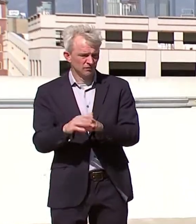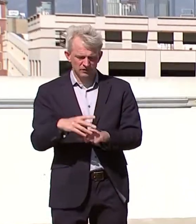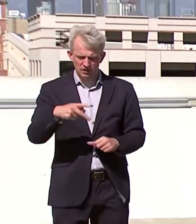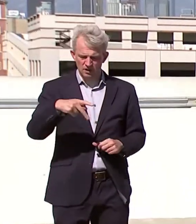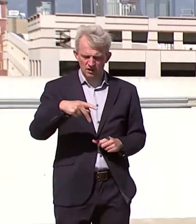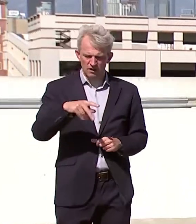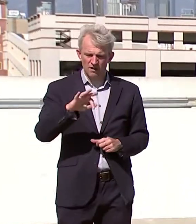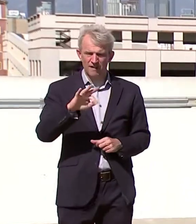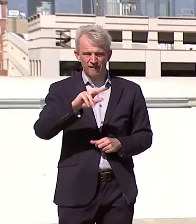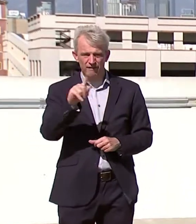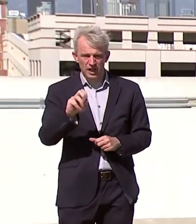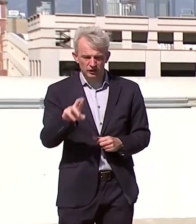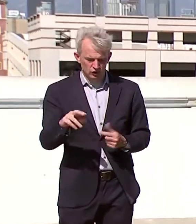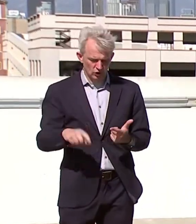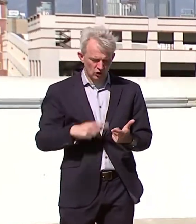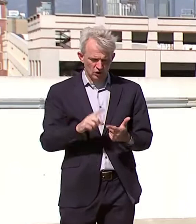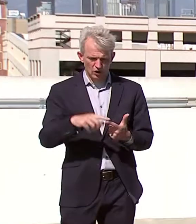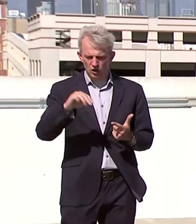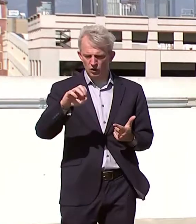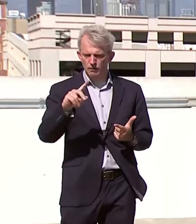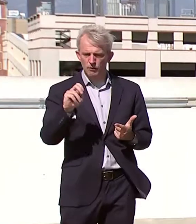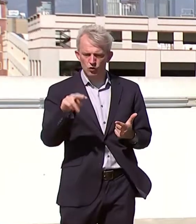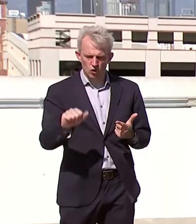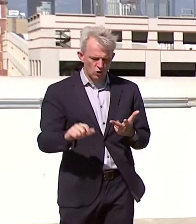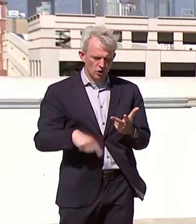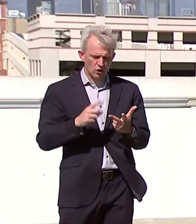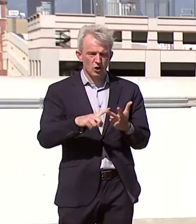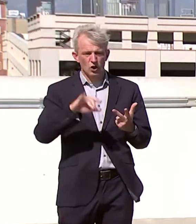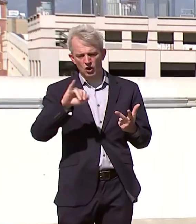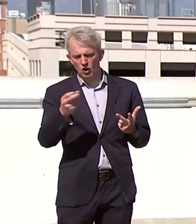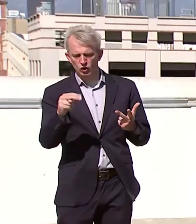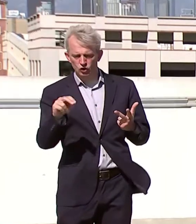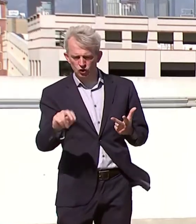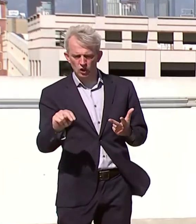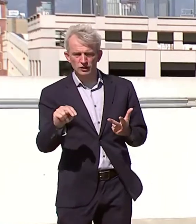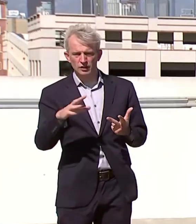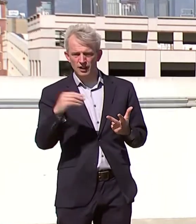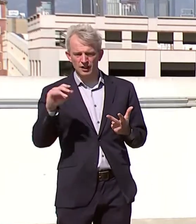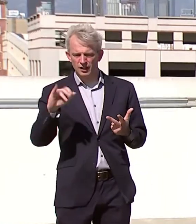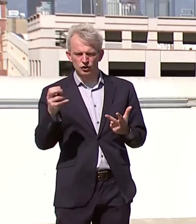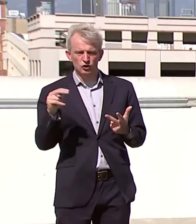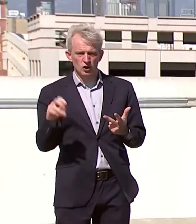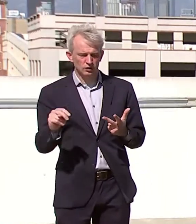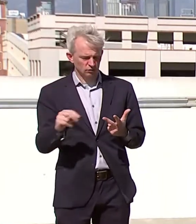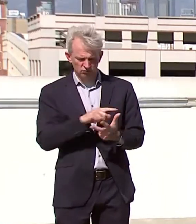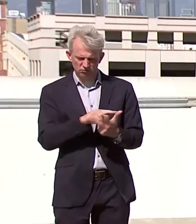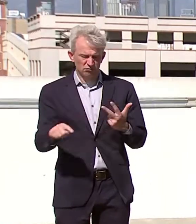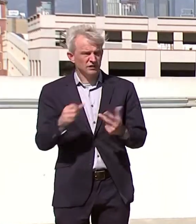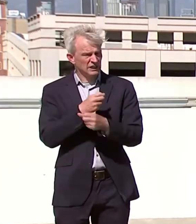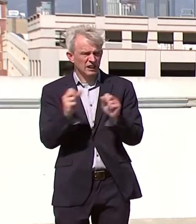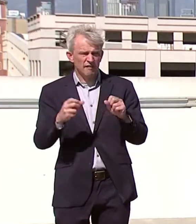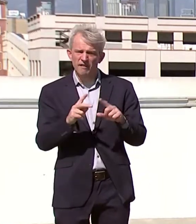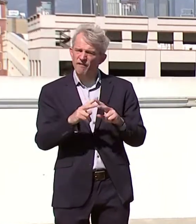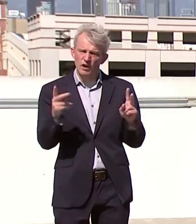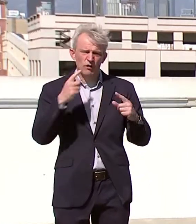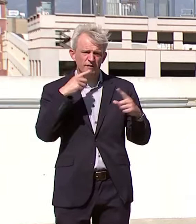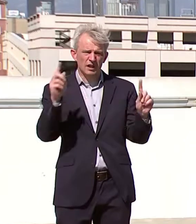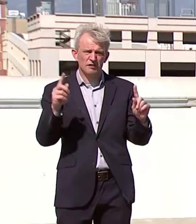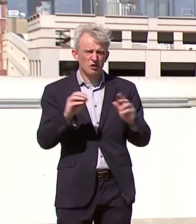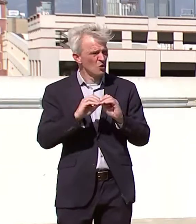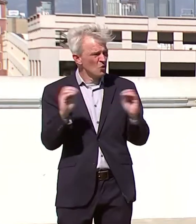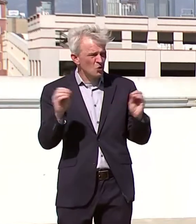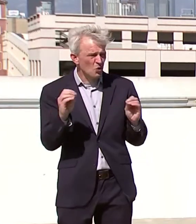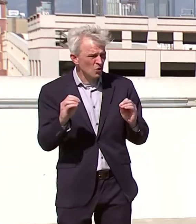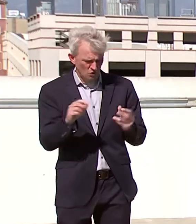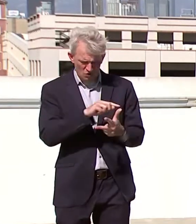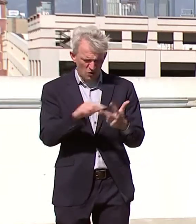and Johnson & Johnson, are safe and highly effective. None of them is better than the other. As we often say to our kids, you get what you